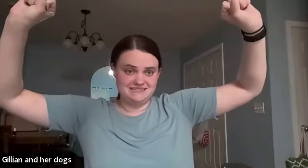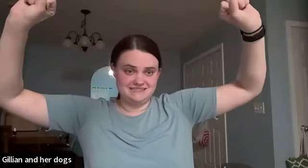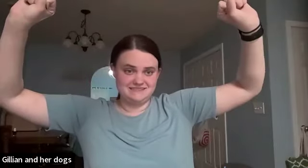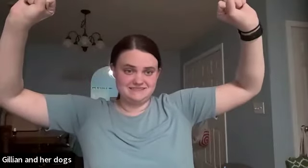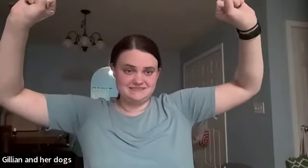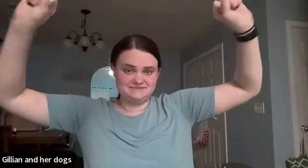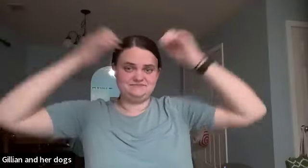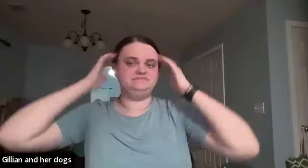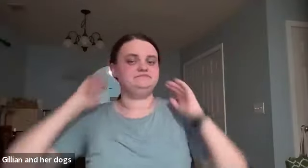President.